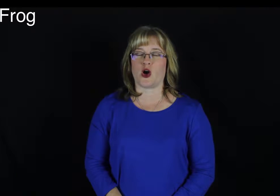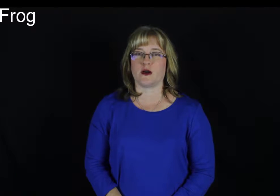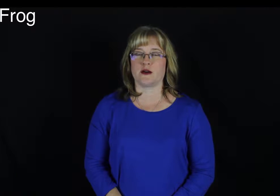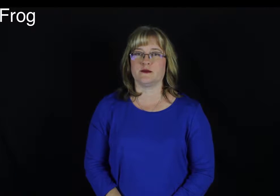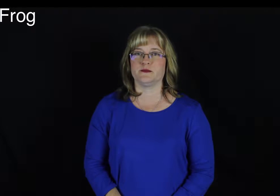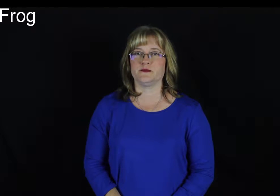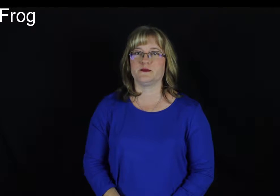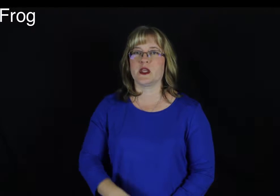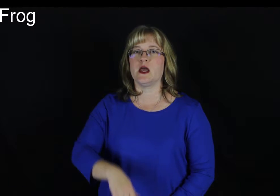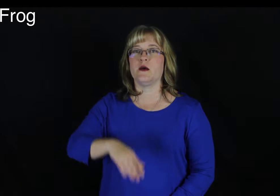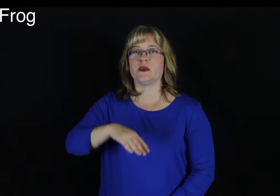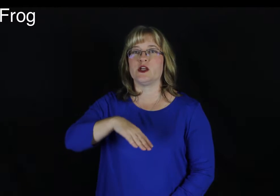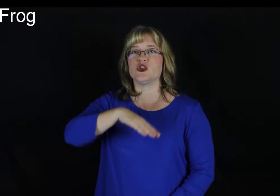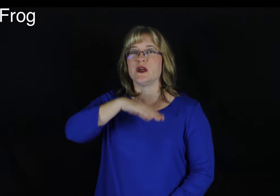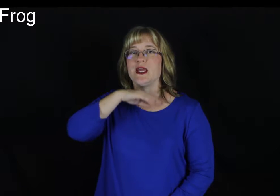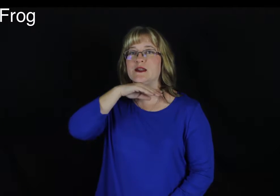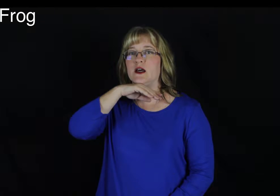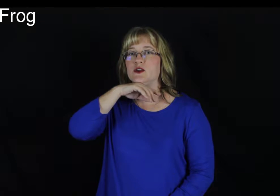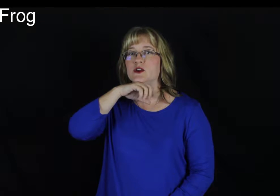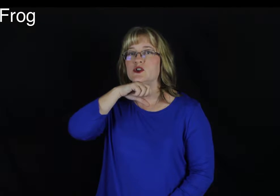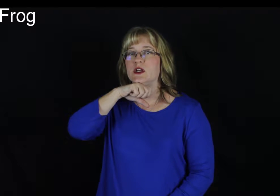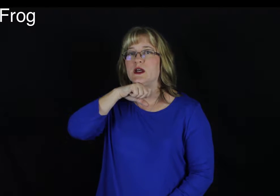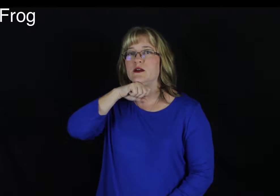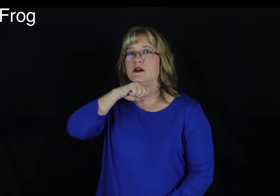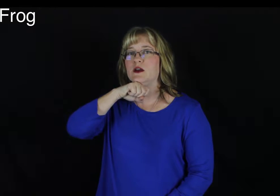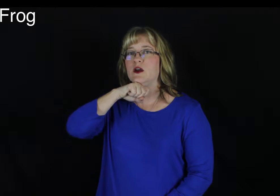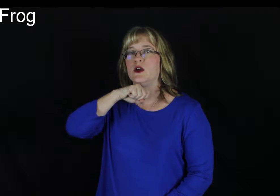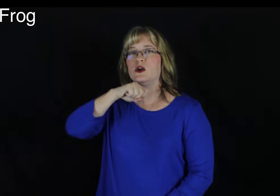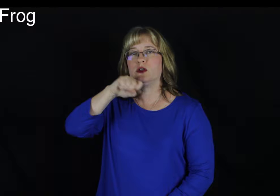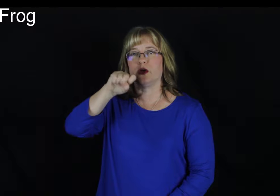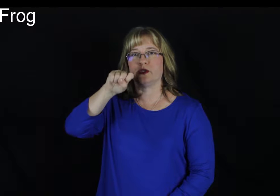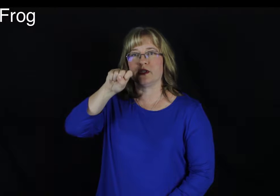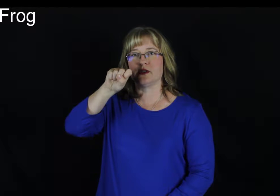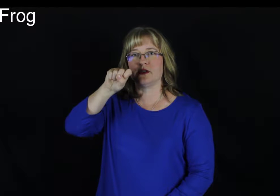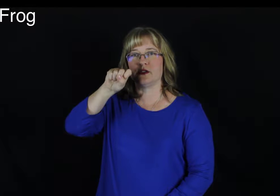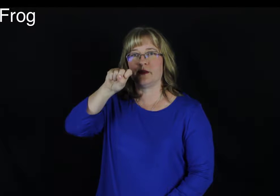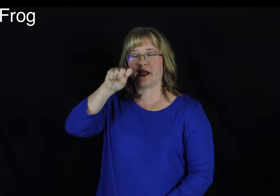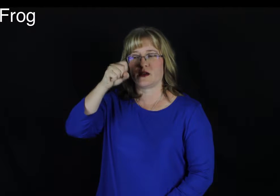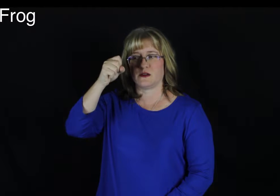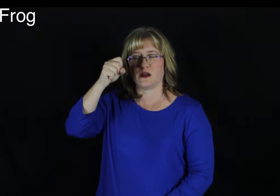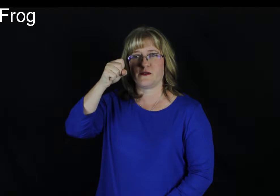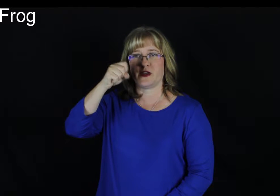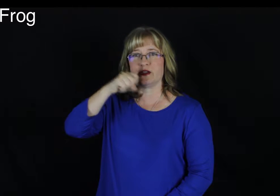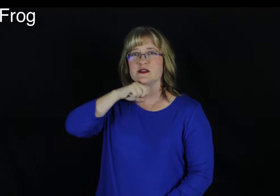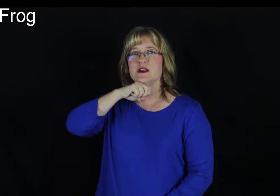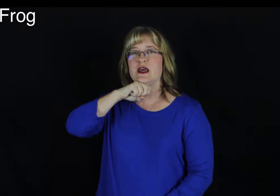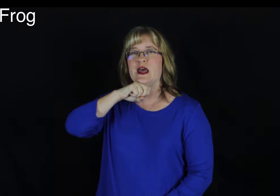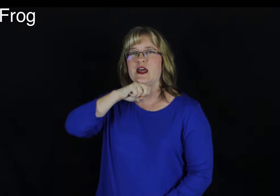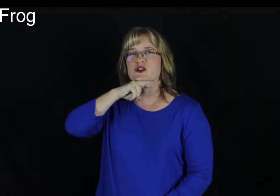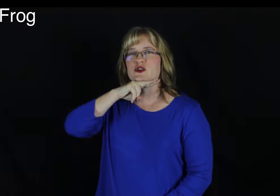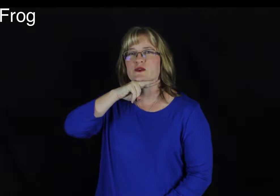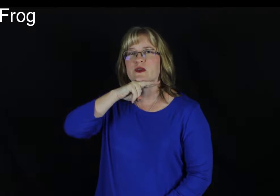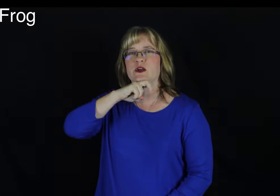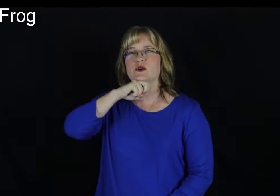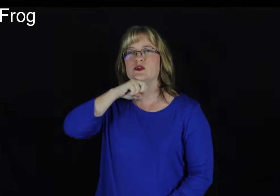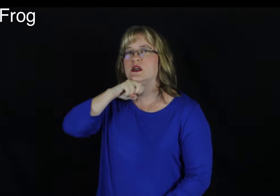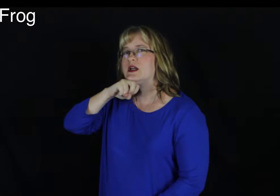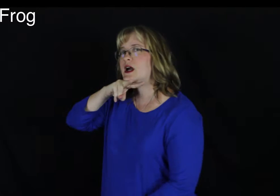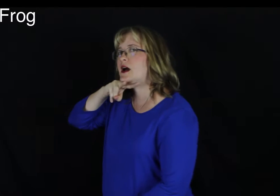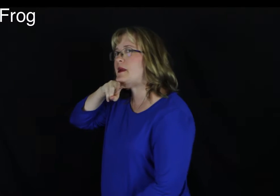Frog. Place your hand under your chin, close it to make a fist, and 2 fingers come